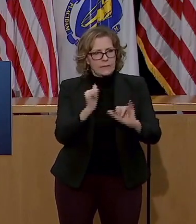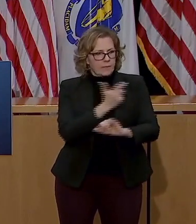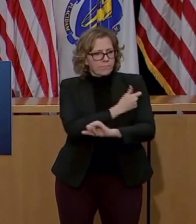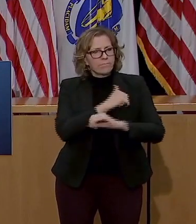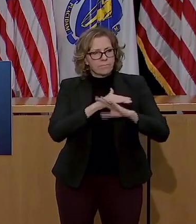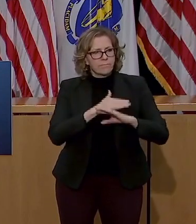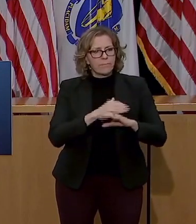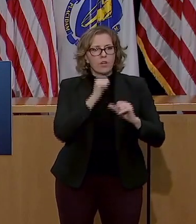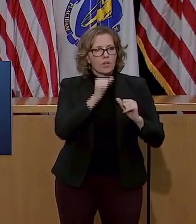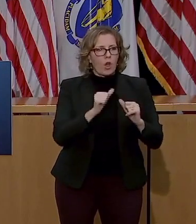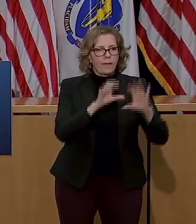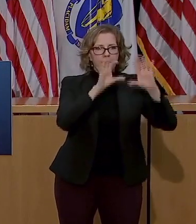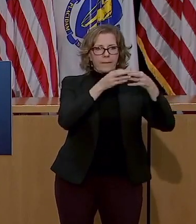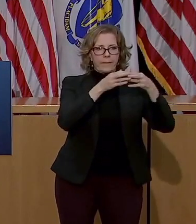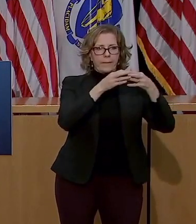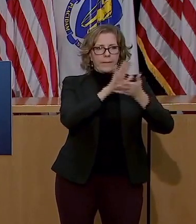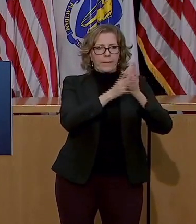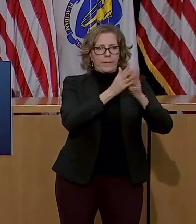to literally